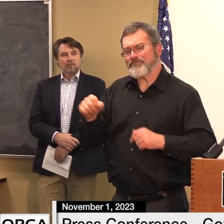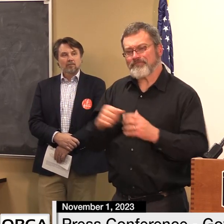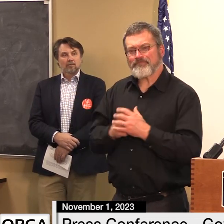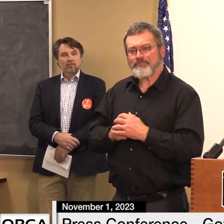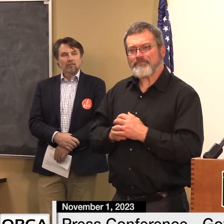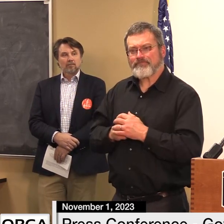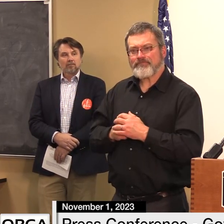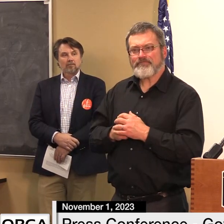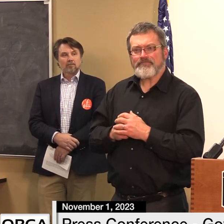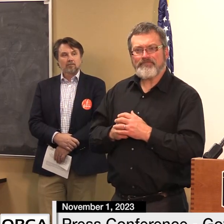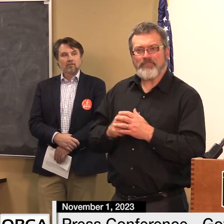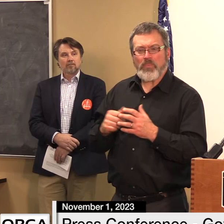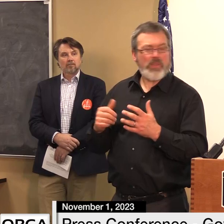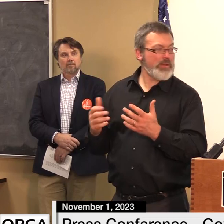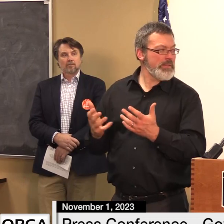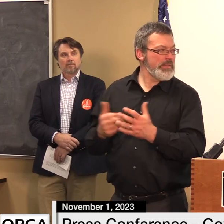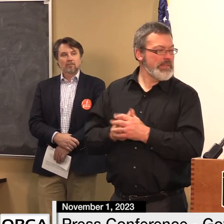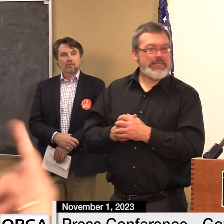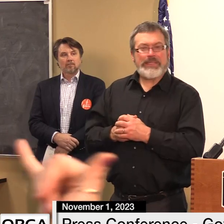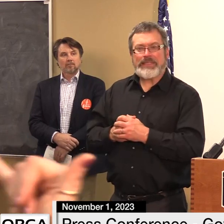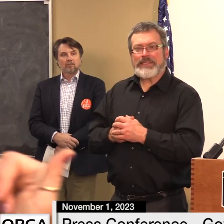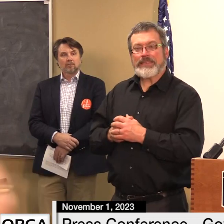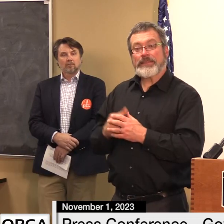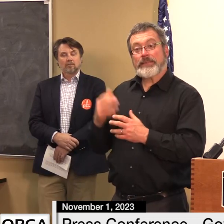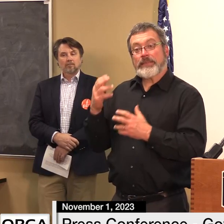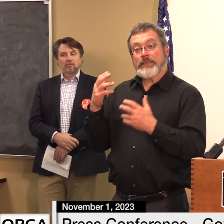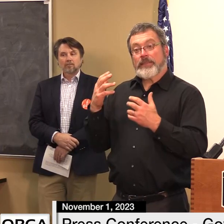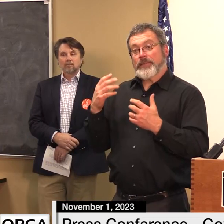But again, I guess it's just a sign of the times.